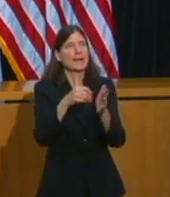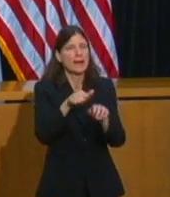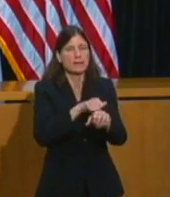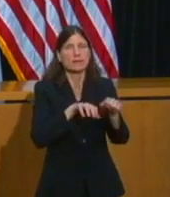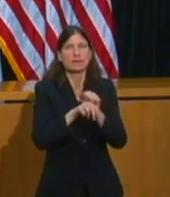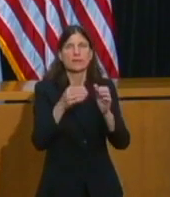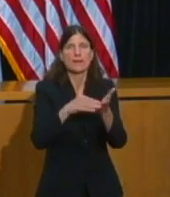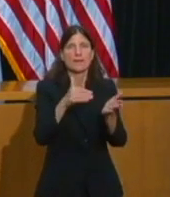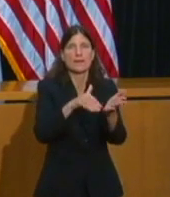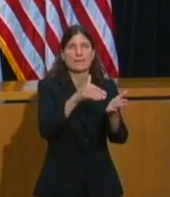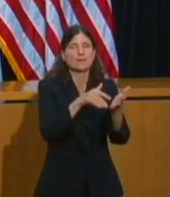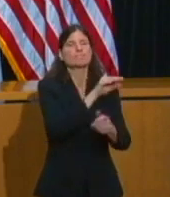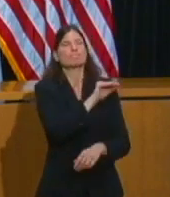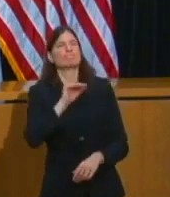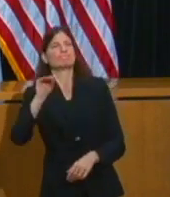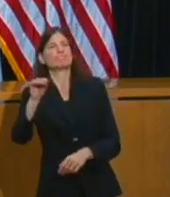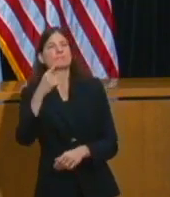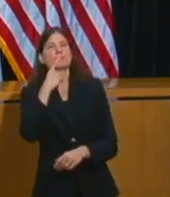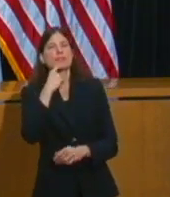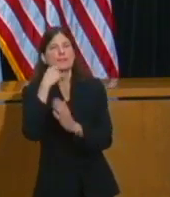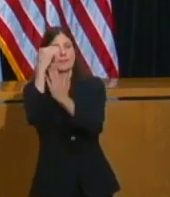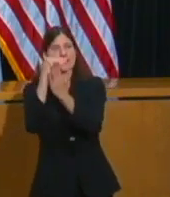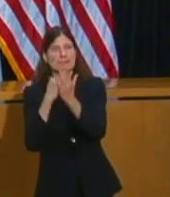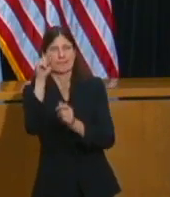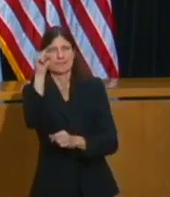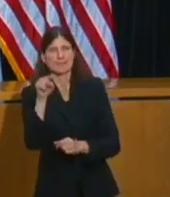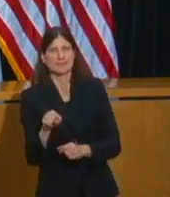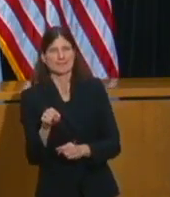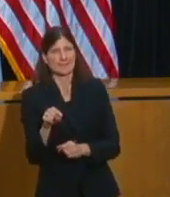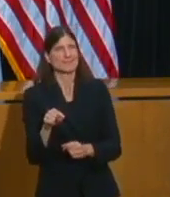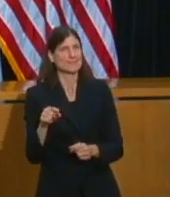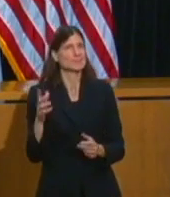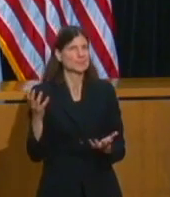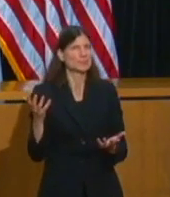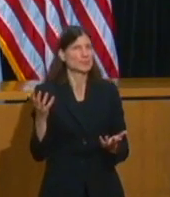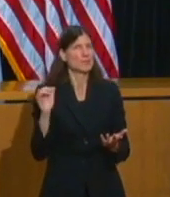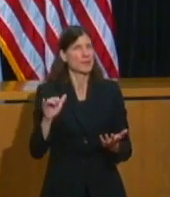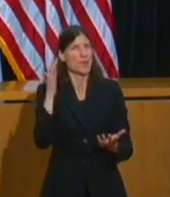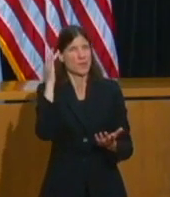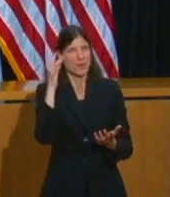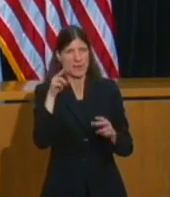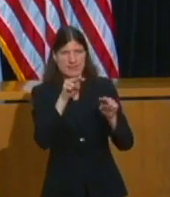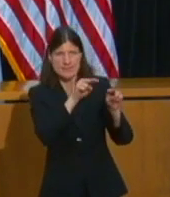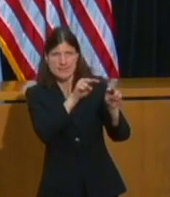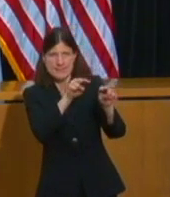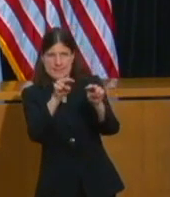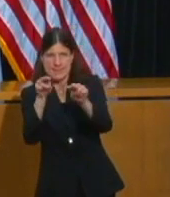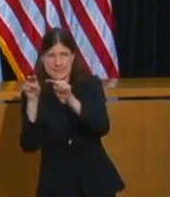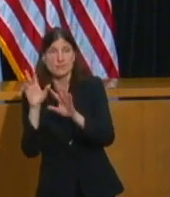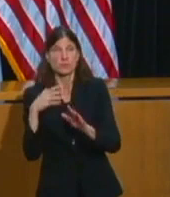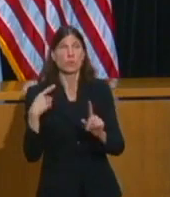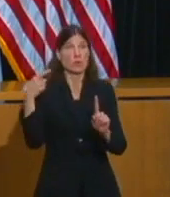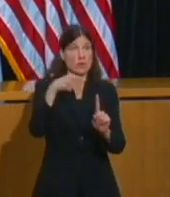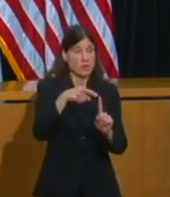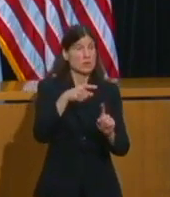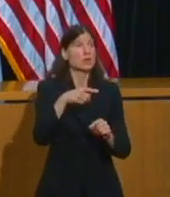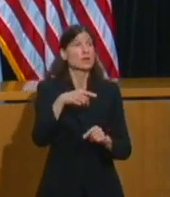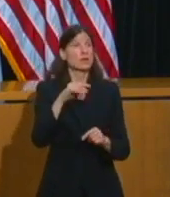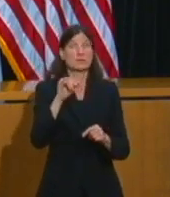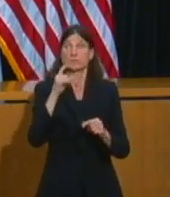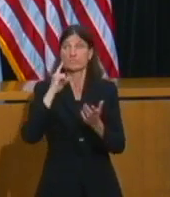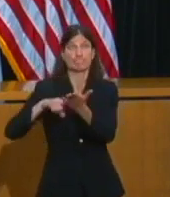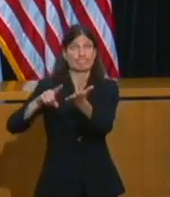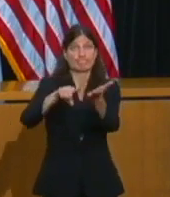$130 million, a portion of the $130 million went to all of the nursing homes, so they get that. And then it's